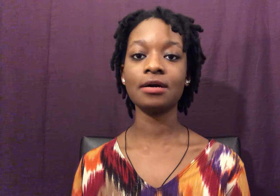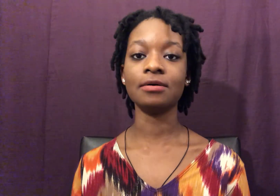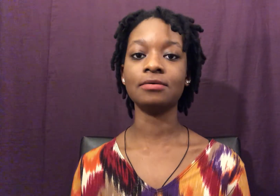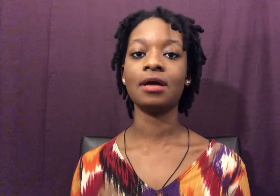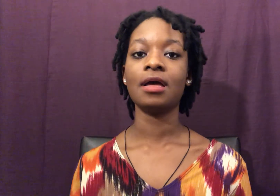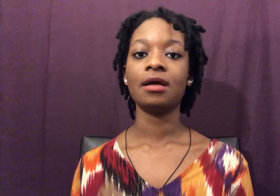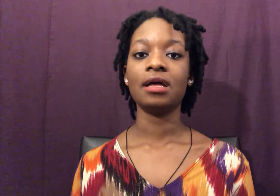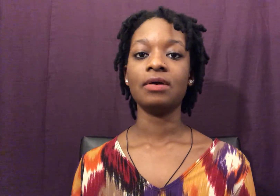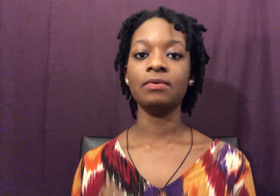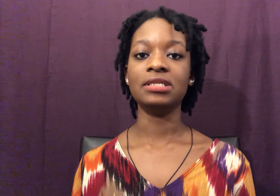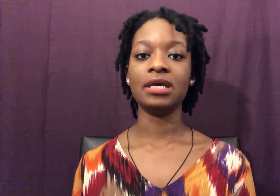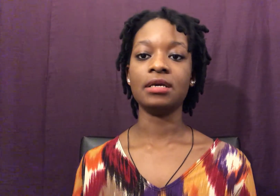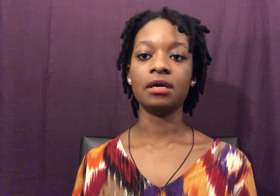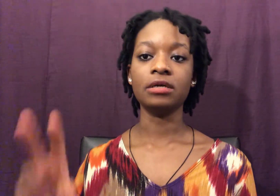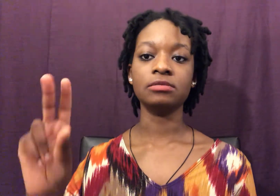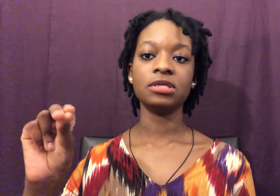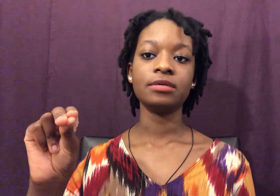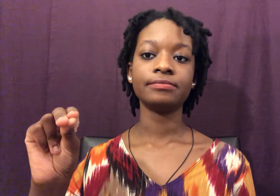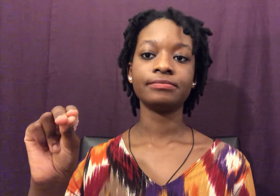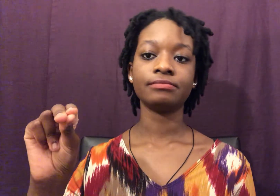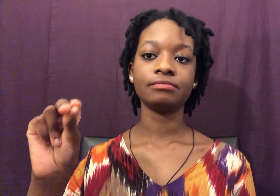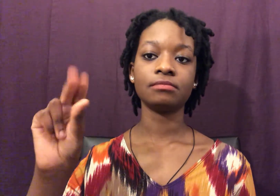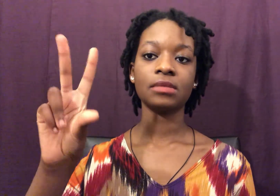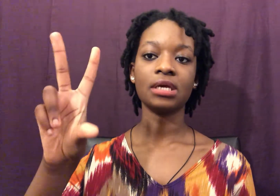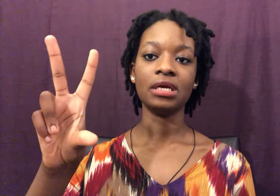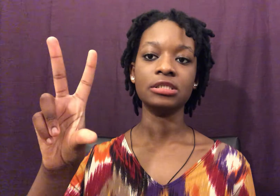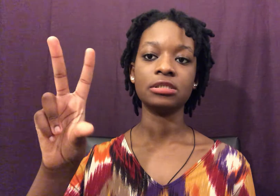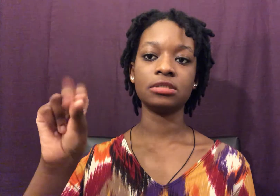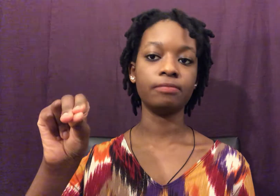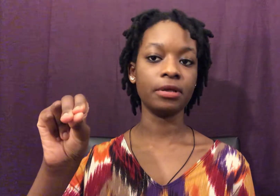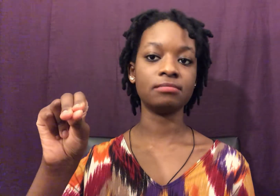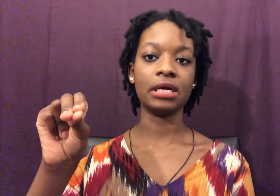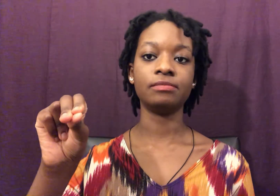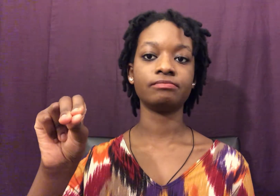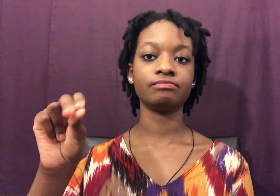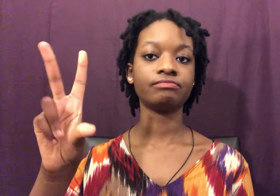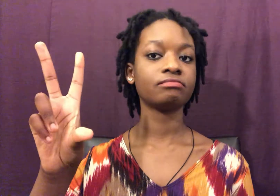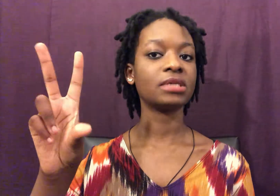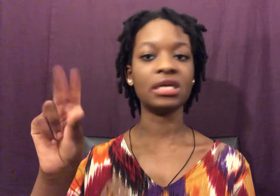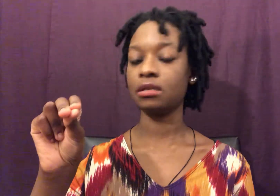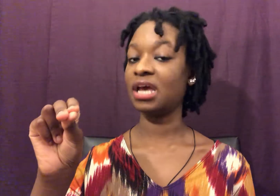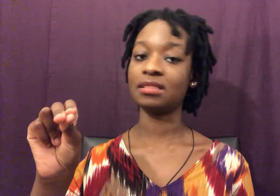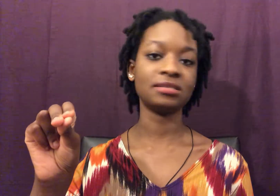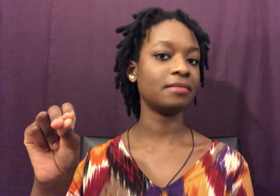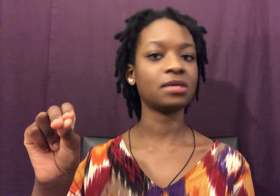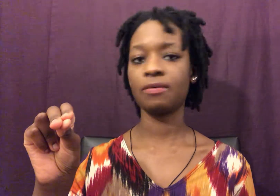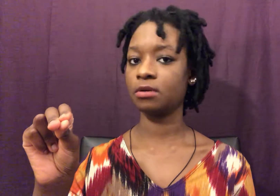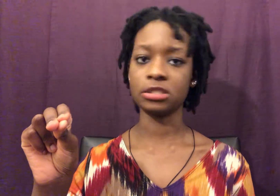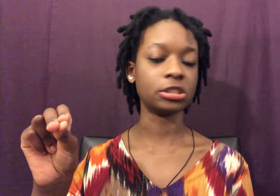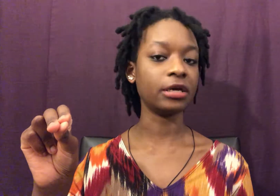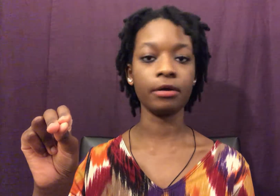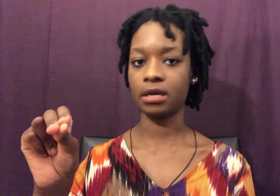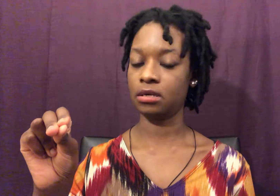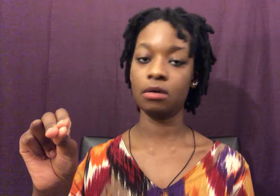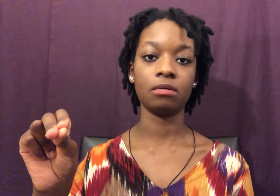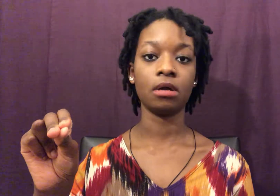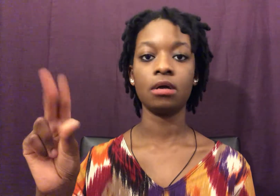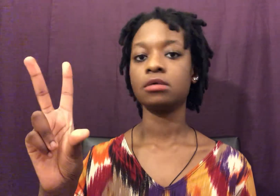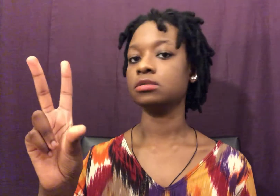no, we take our 3 and just bring them down. And at the same time, we're going to shake our head no. So